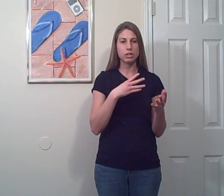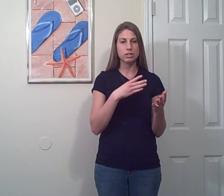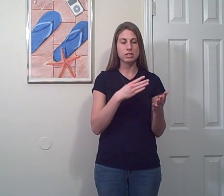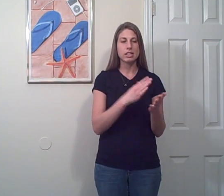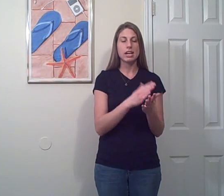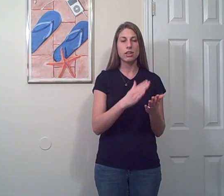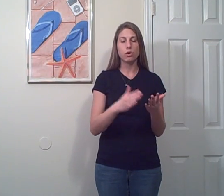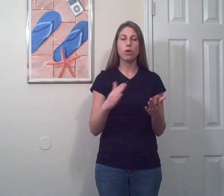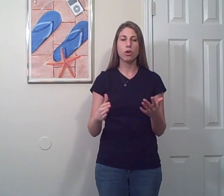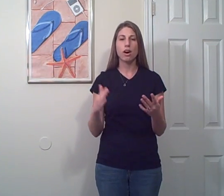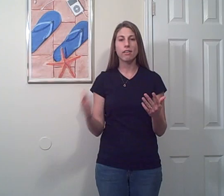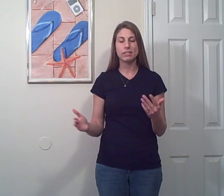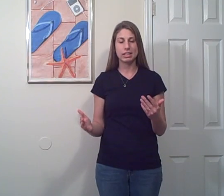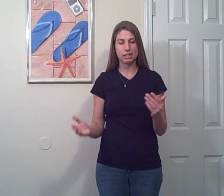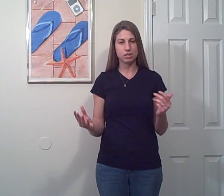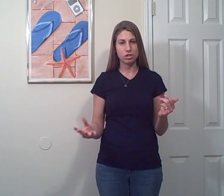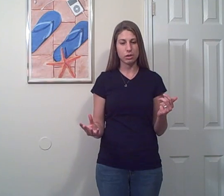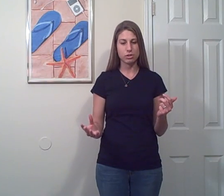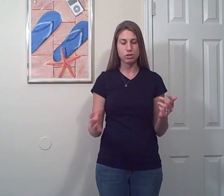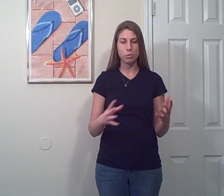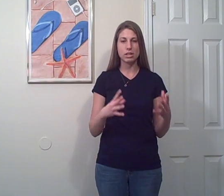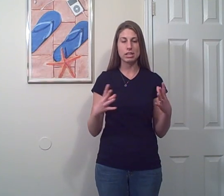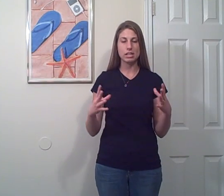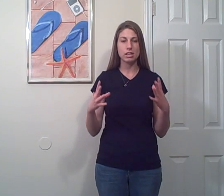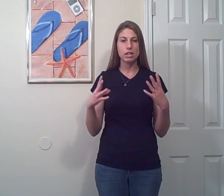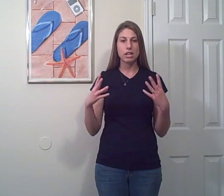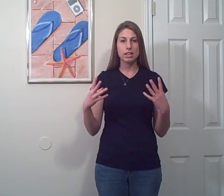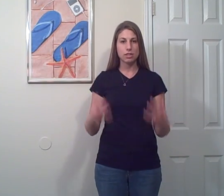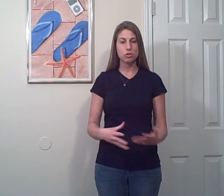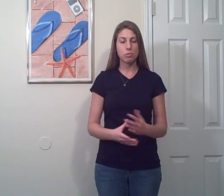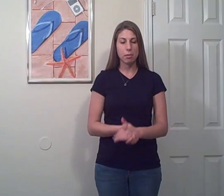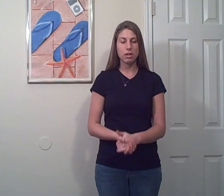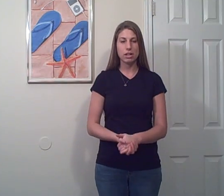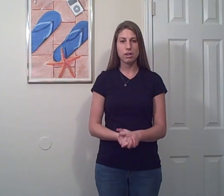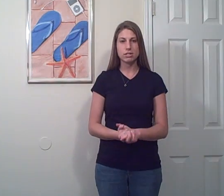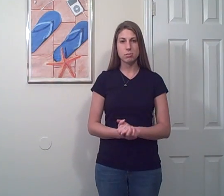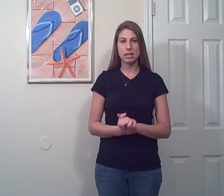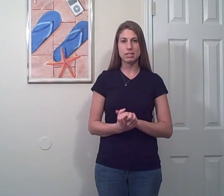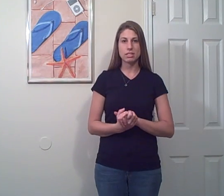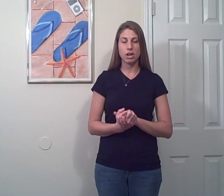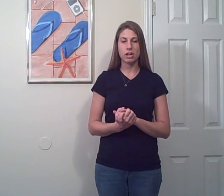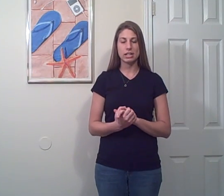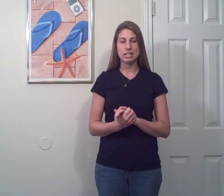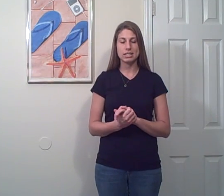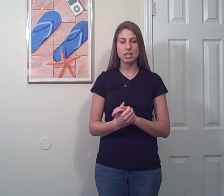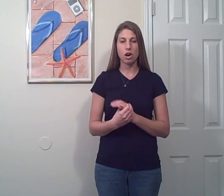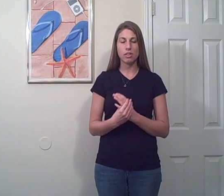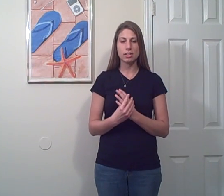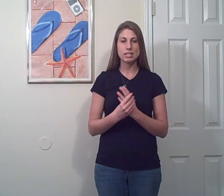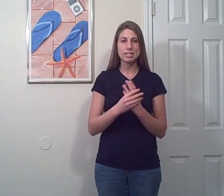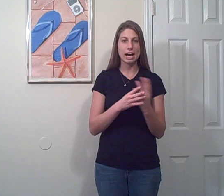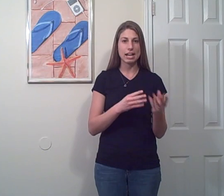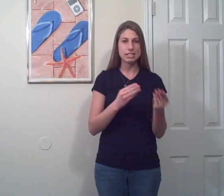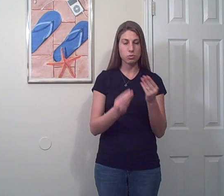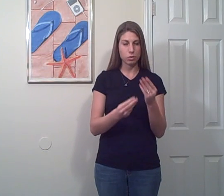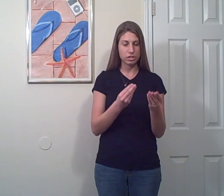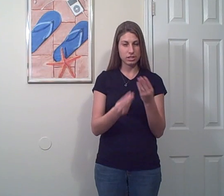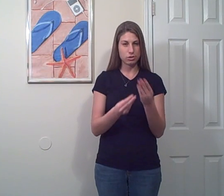words in the order of the English language. So one thing that you probably already noticed about the song is all the signs and words that you say